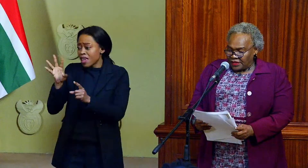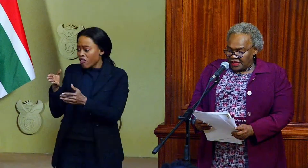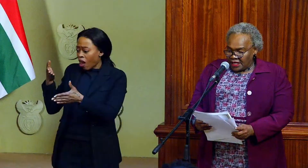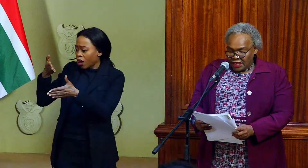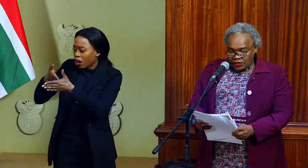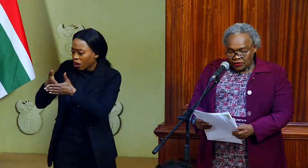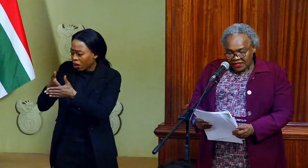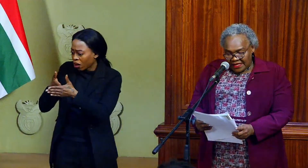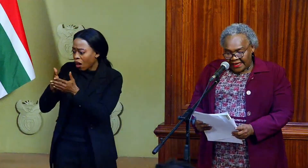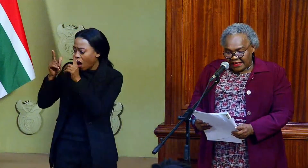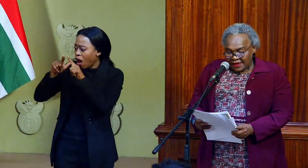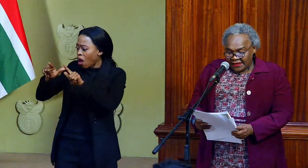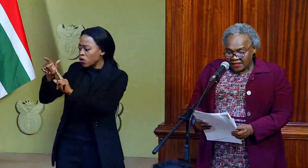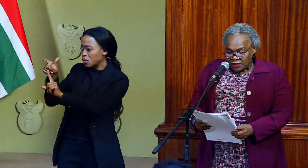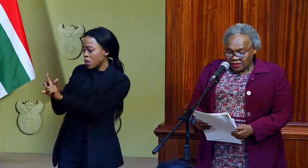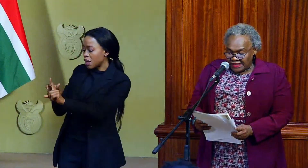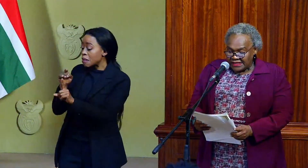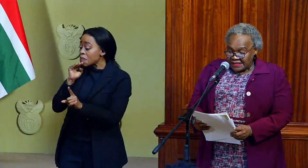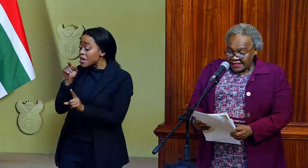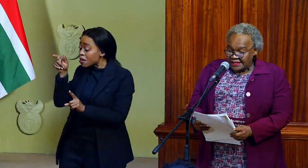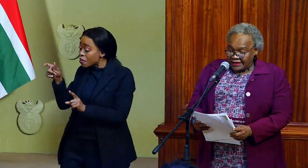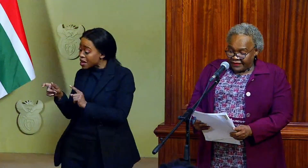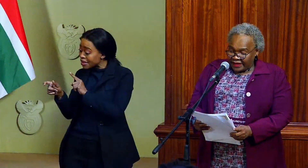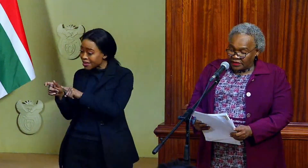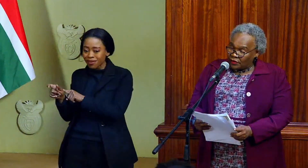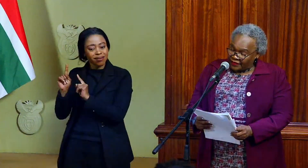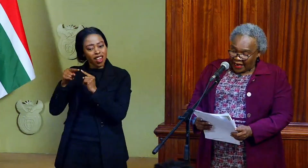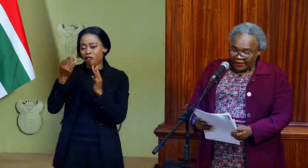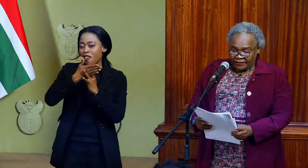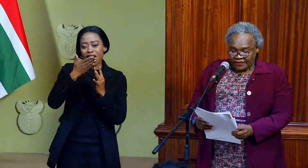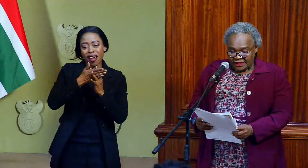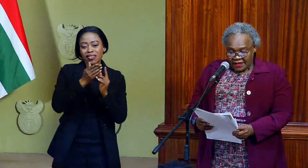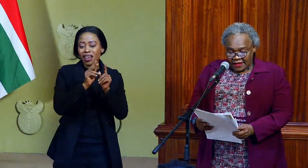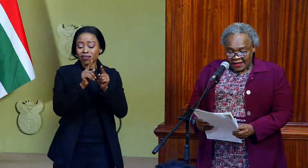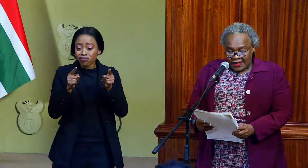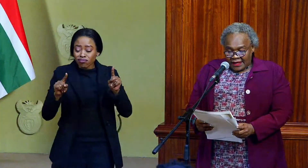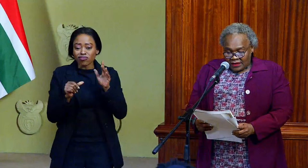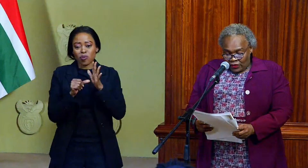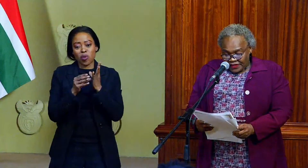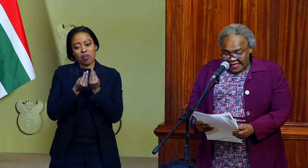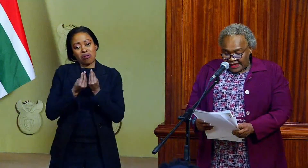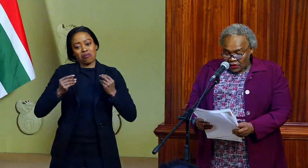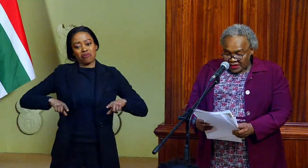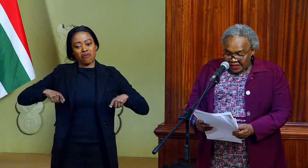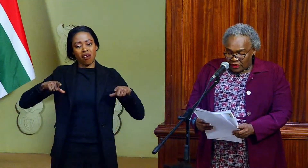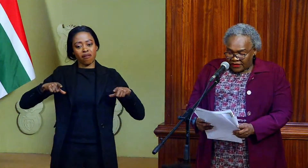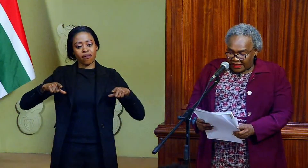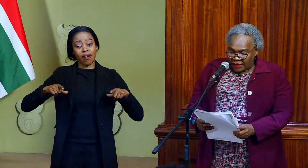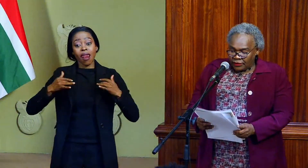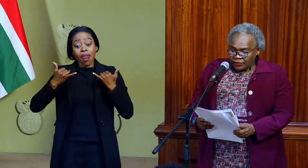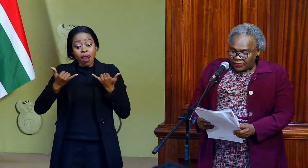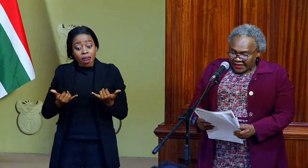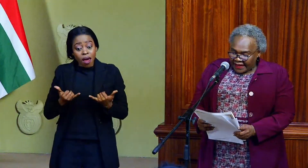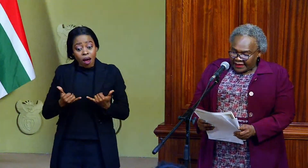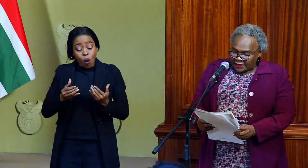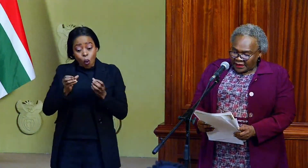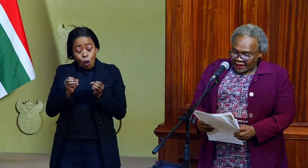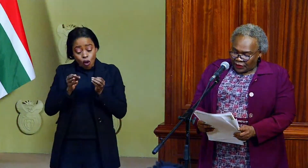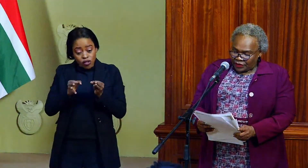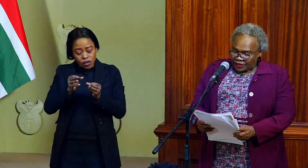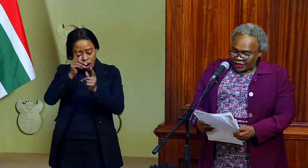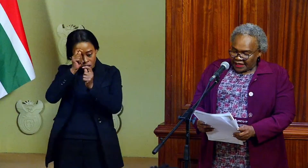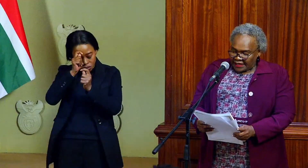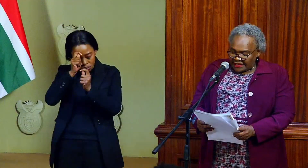to language is to deny them access to these essential facets of life. The official recognition of